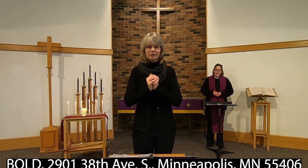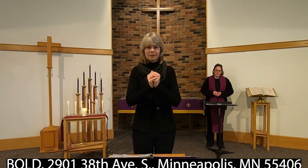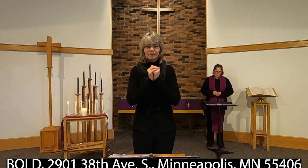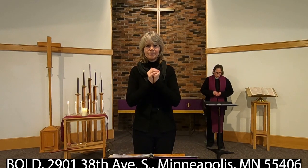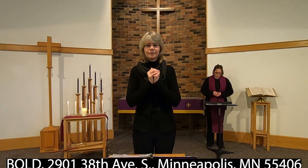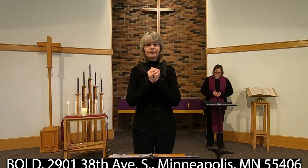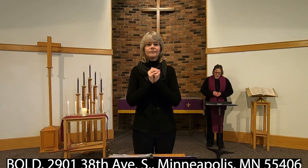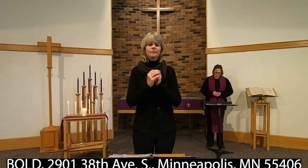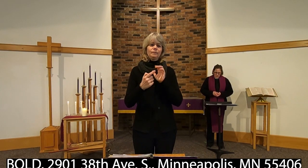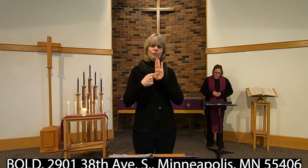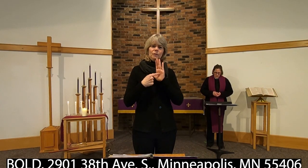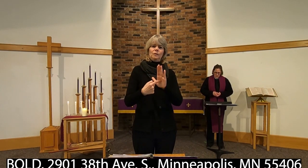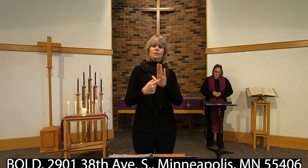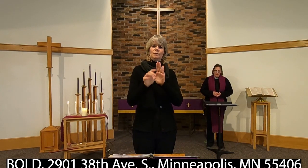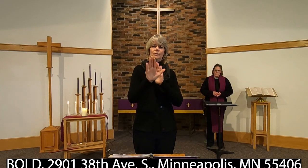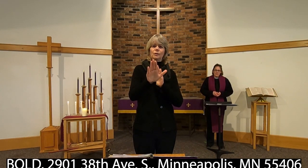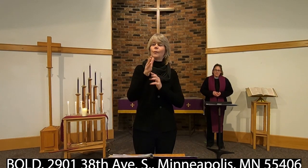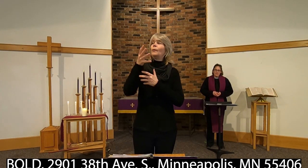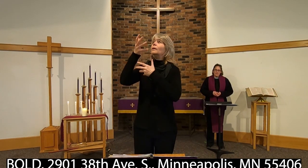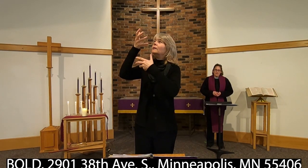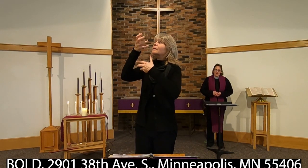as an act of trust,